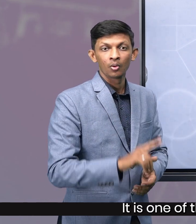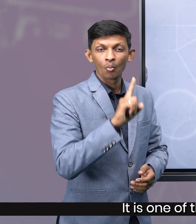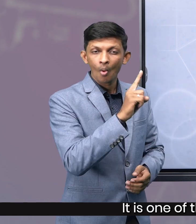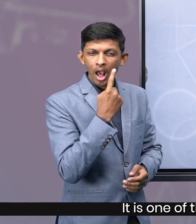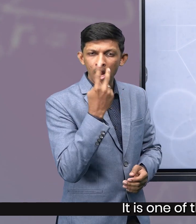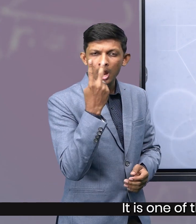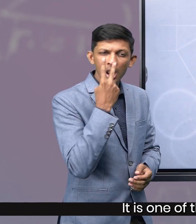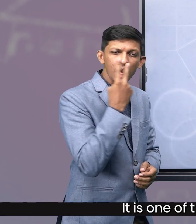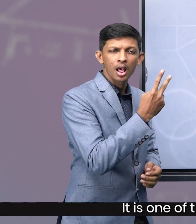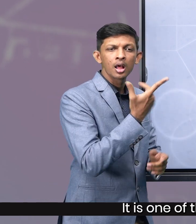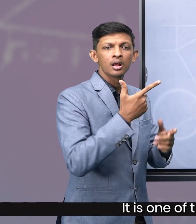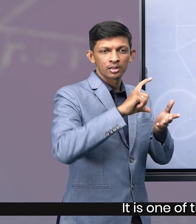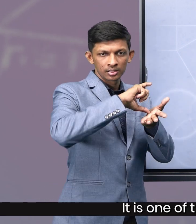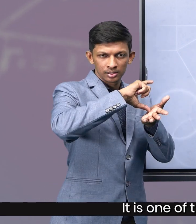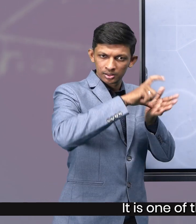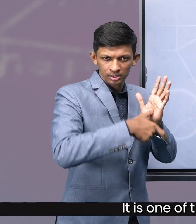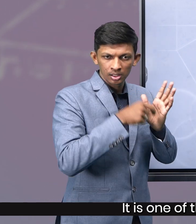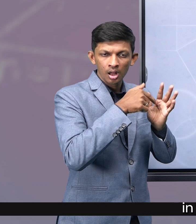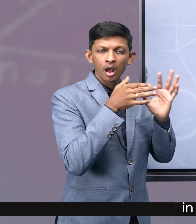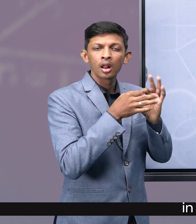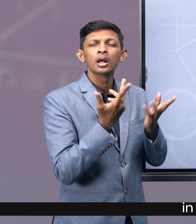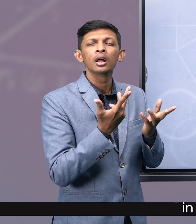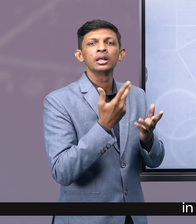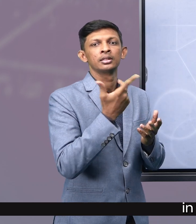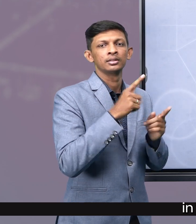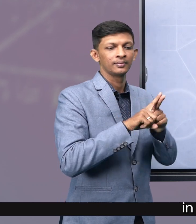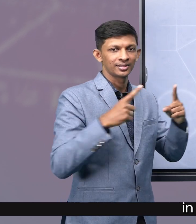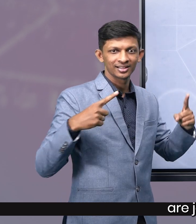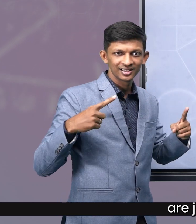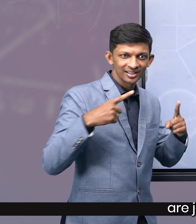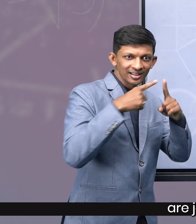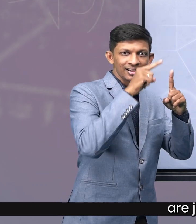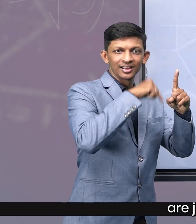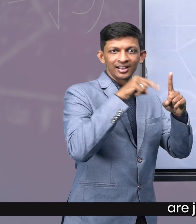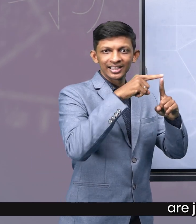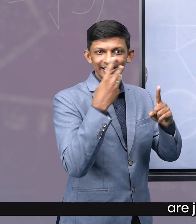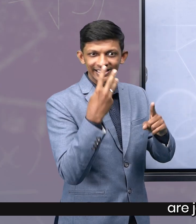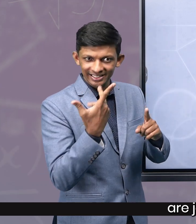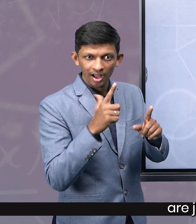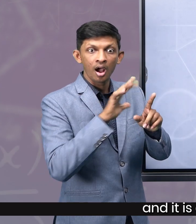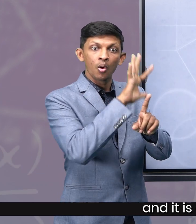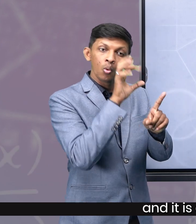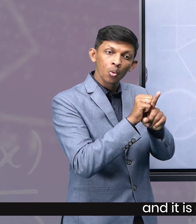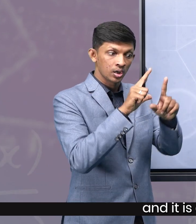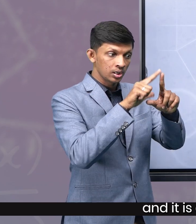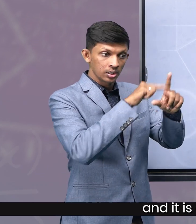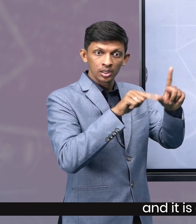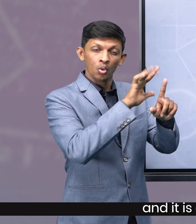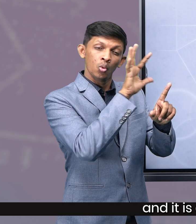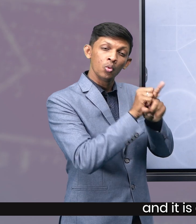It is one of the basic shapes in geometry in which the three vertices are joined with each other and is denoted by the symbol.